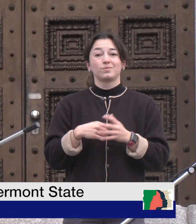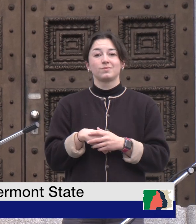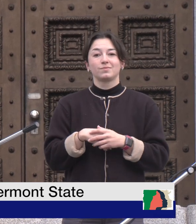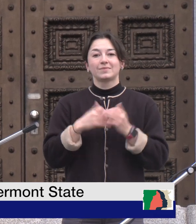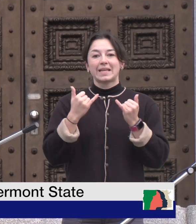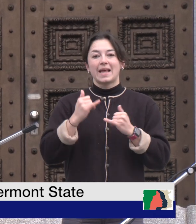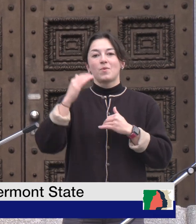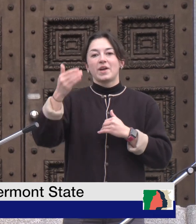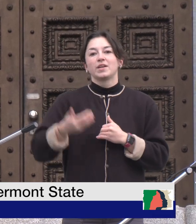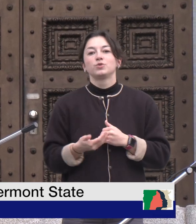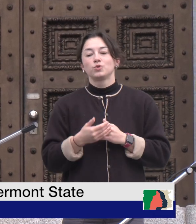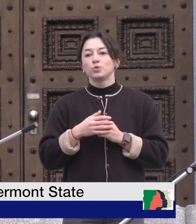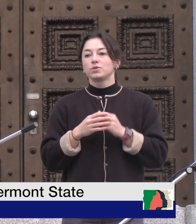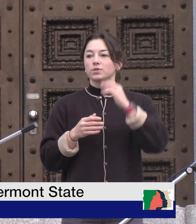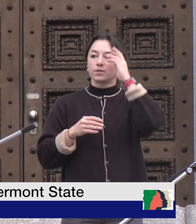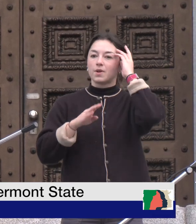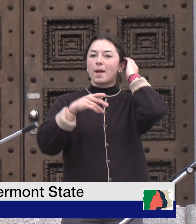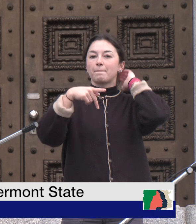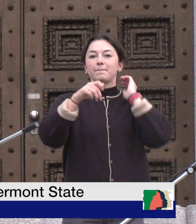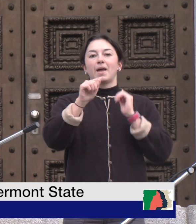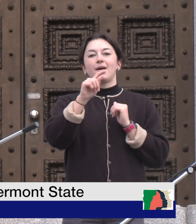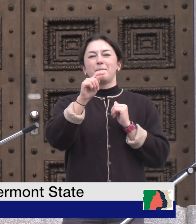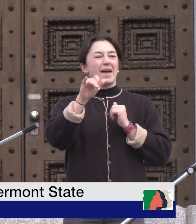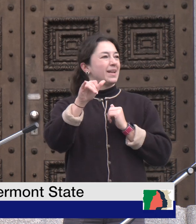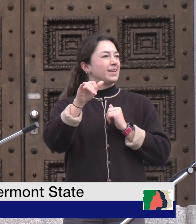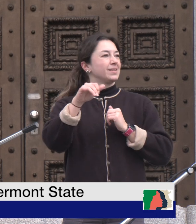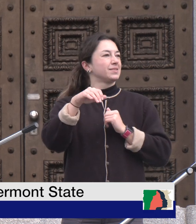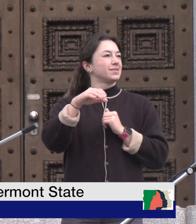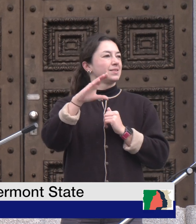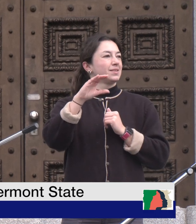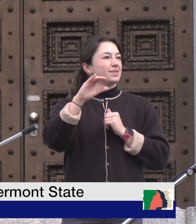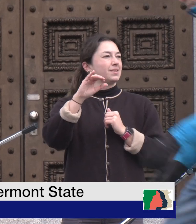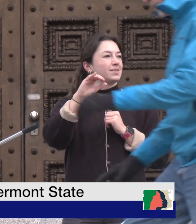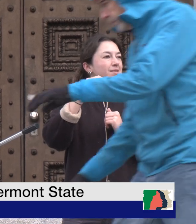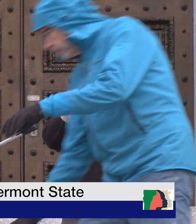to you singer-songwriter Patty Casey.